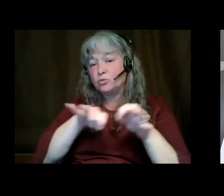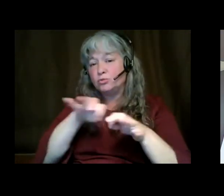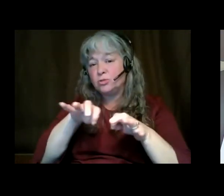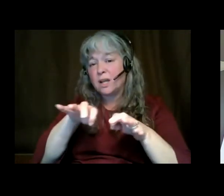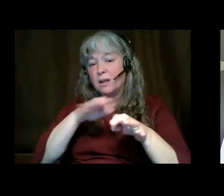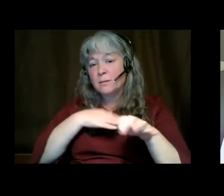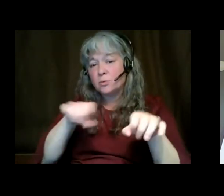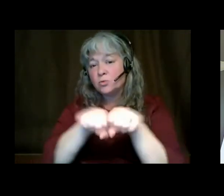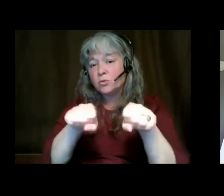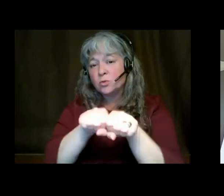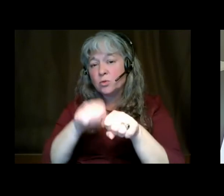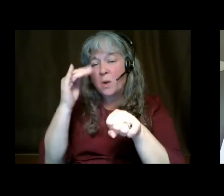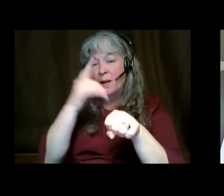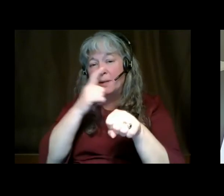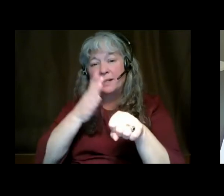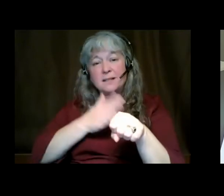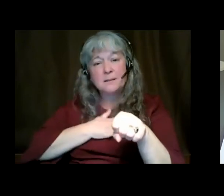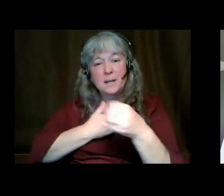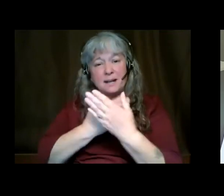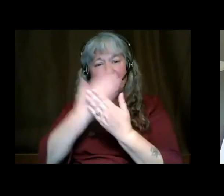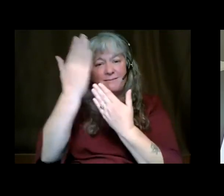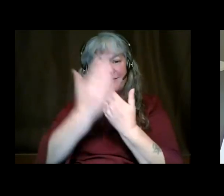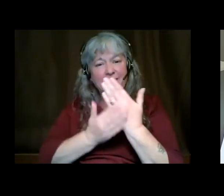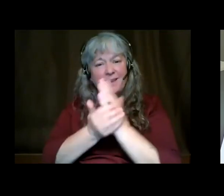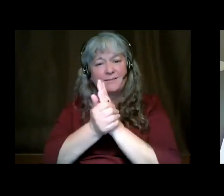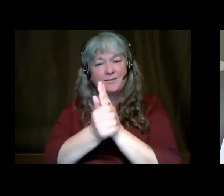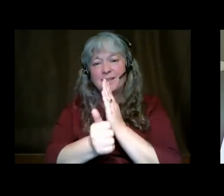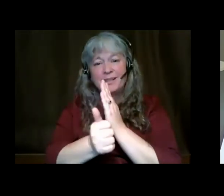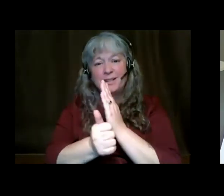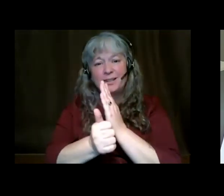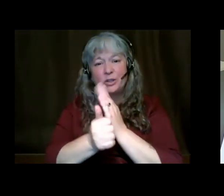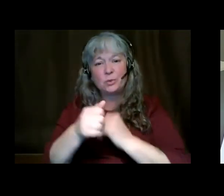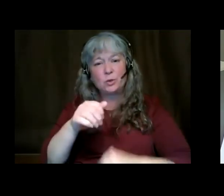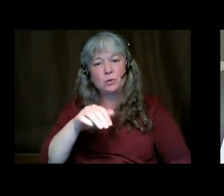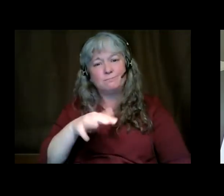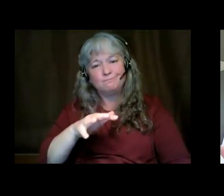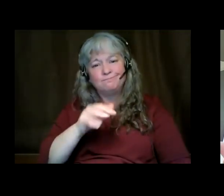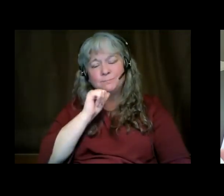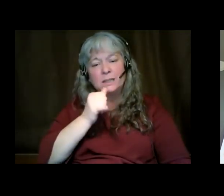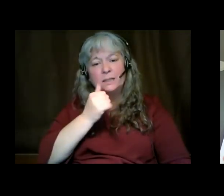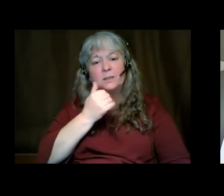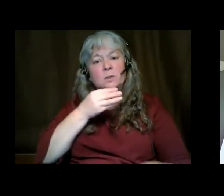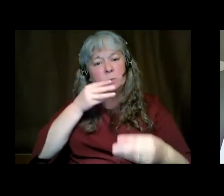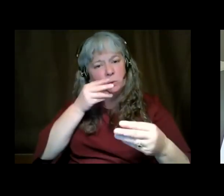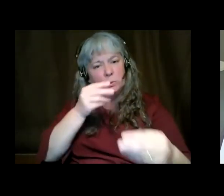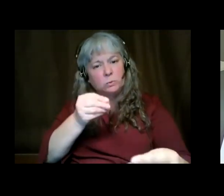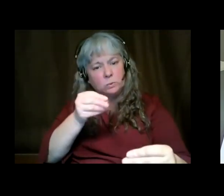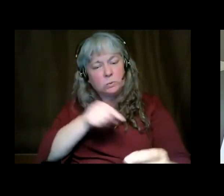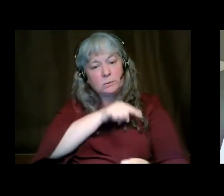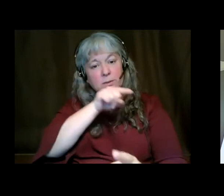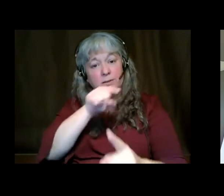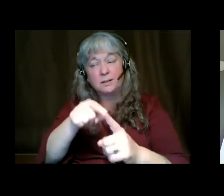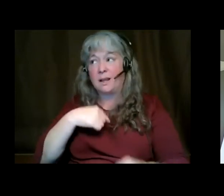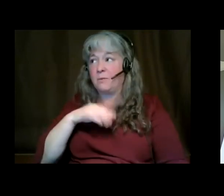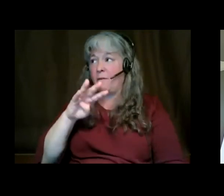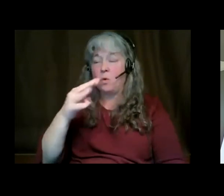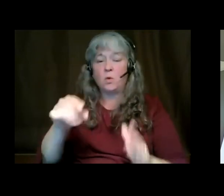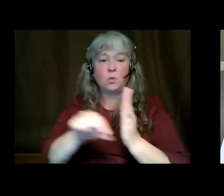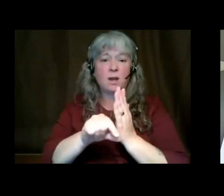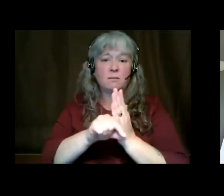so poor until I was in like 4th grade. So I got Velcro shoes instead.